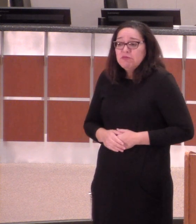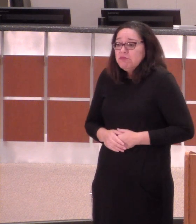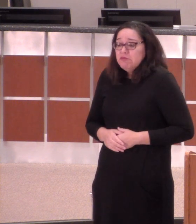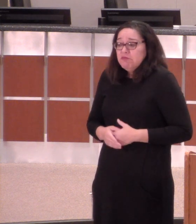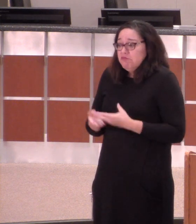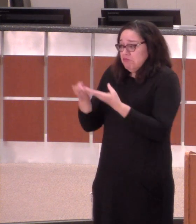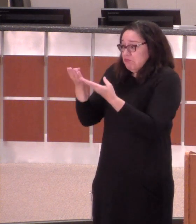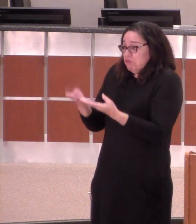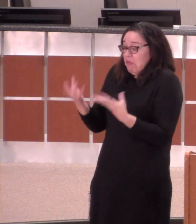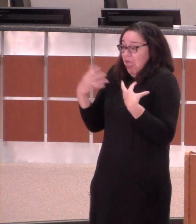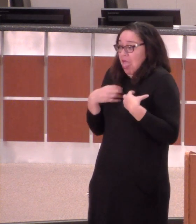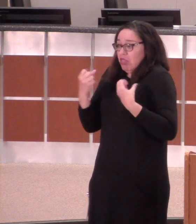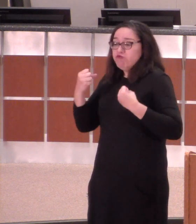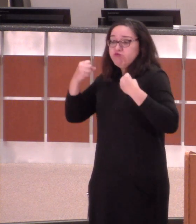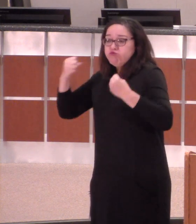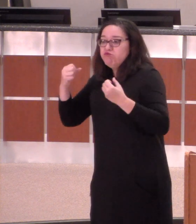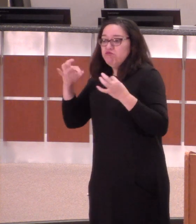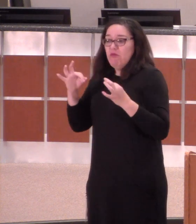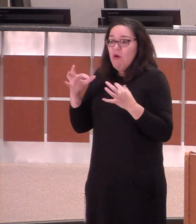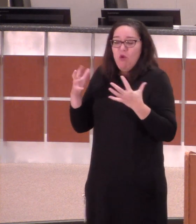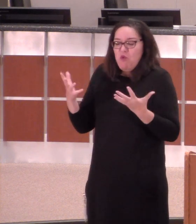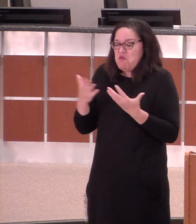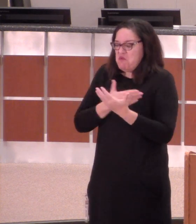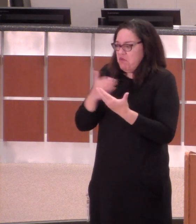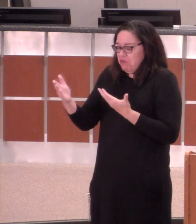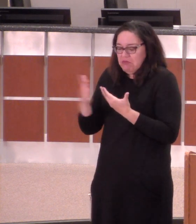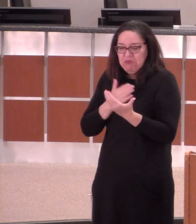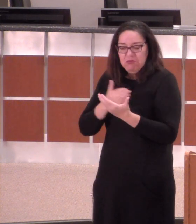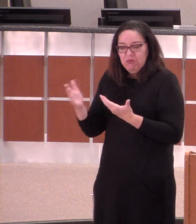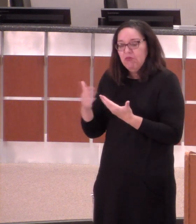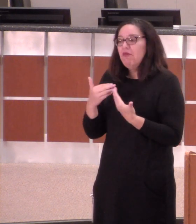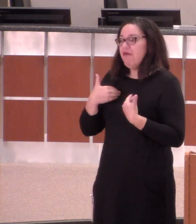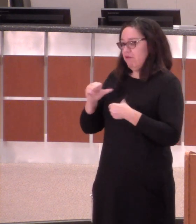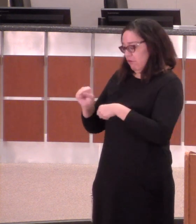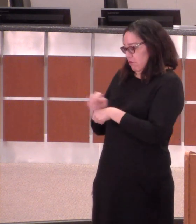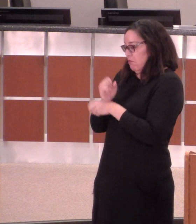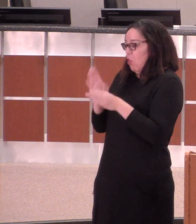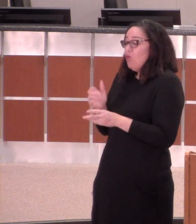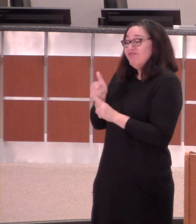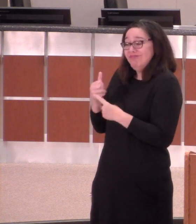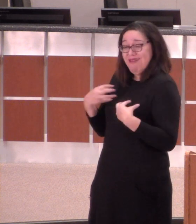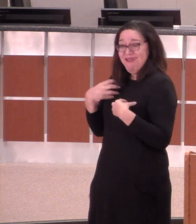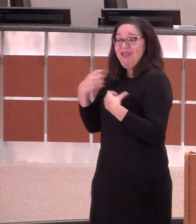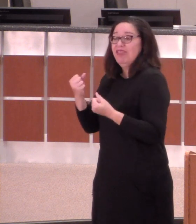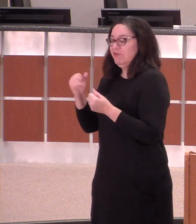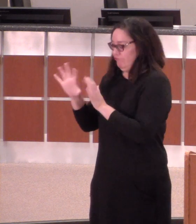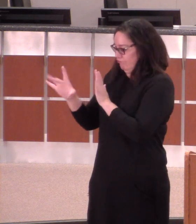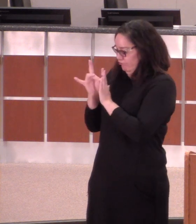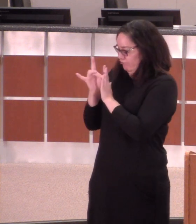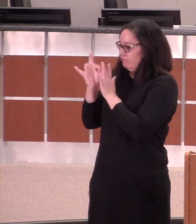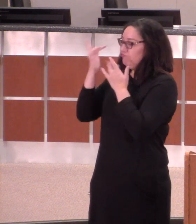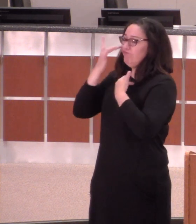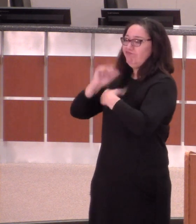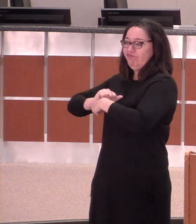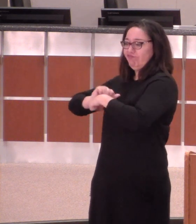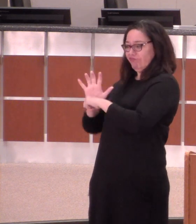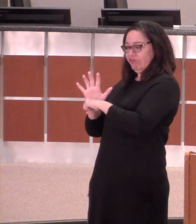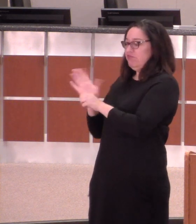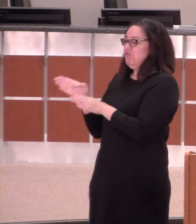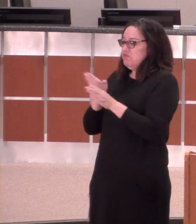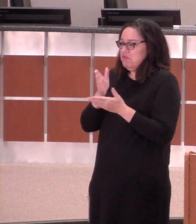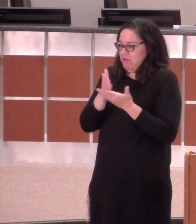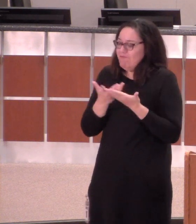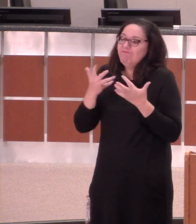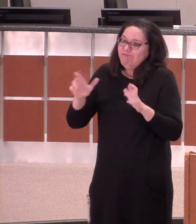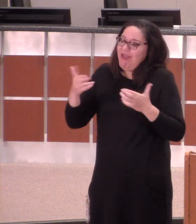what type of physical condition you're in. We have healthy employees that are getting this virus, and we have some with underlying medical